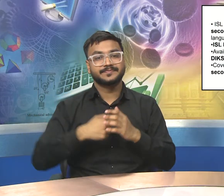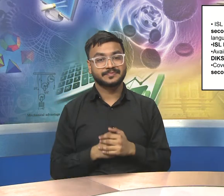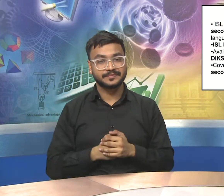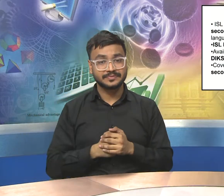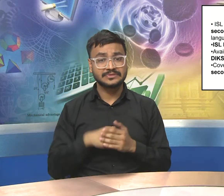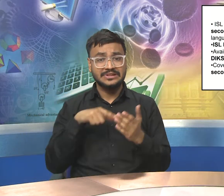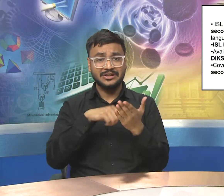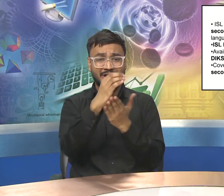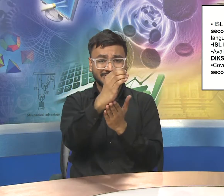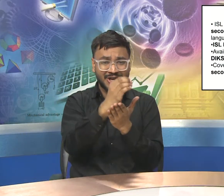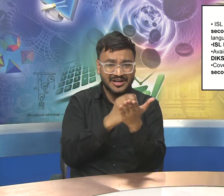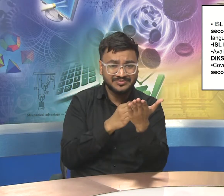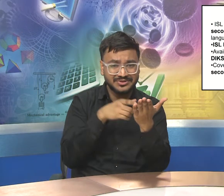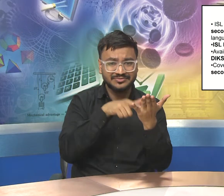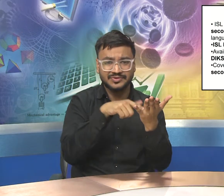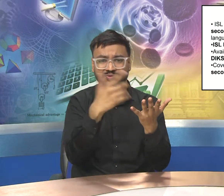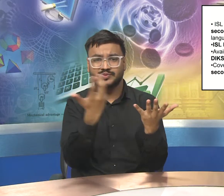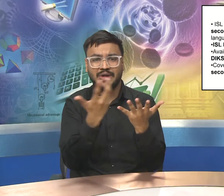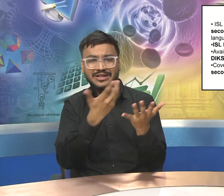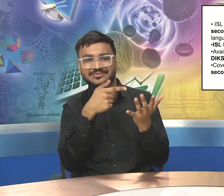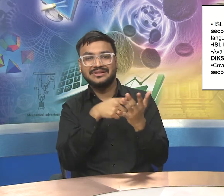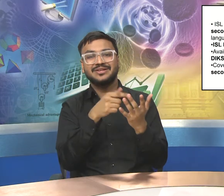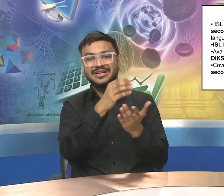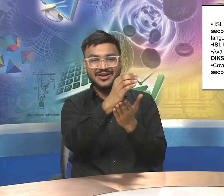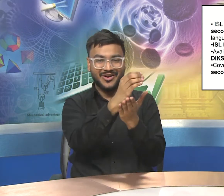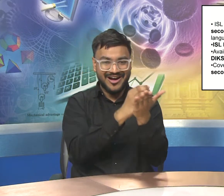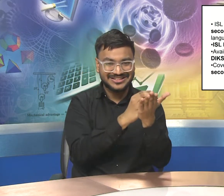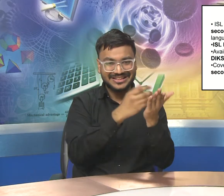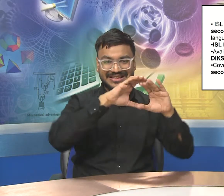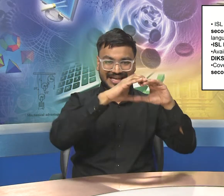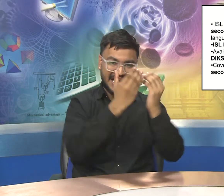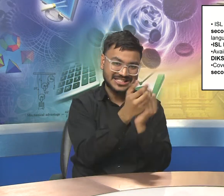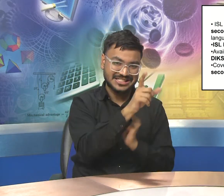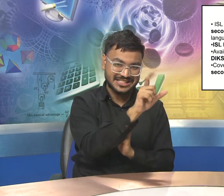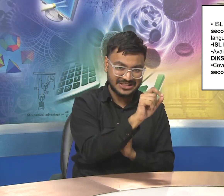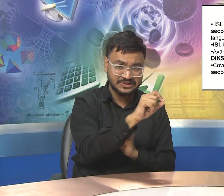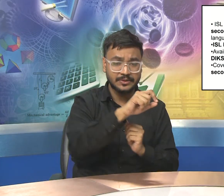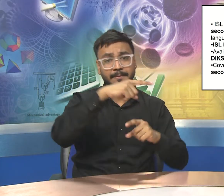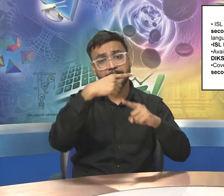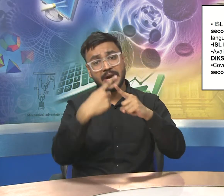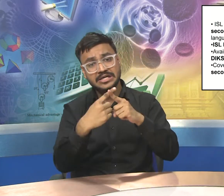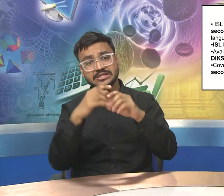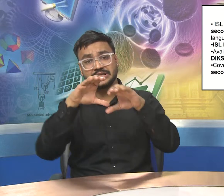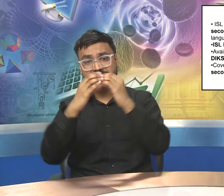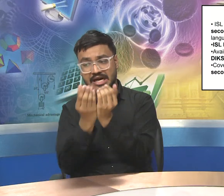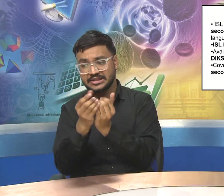subjects at both secondary and senior secondary levels.